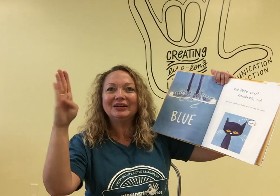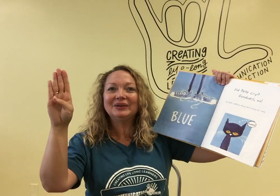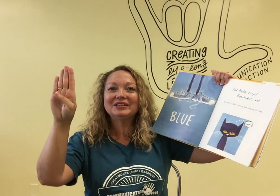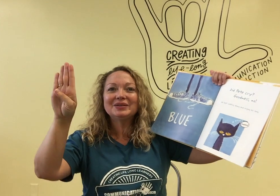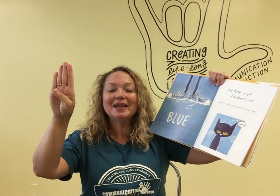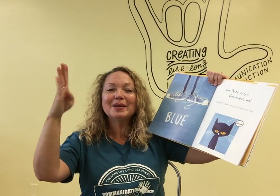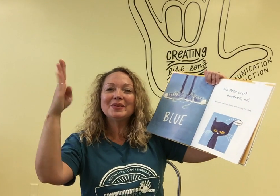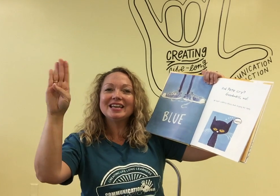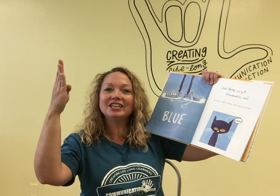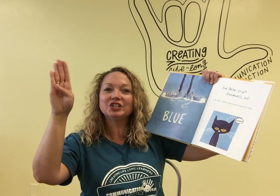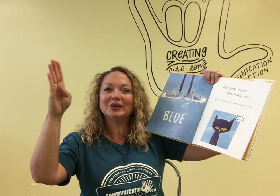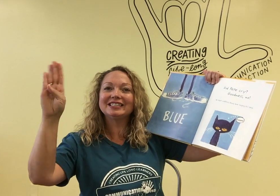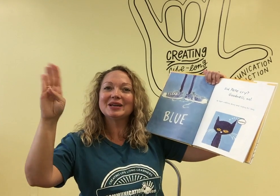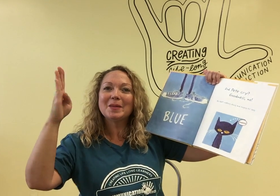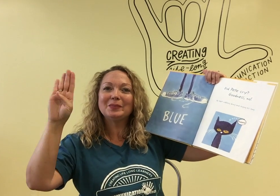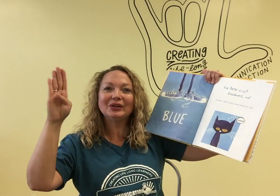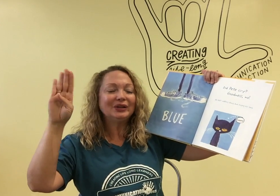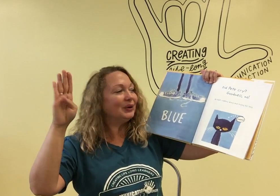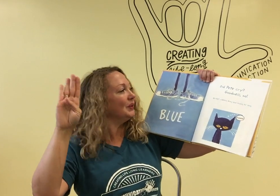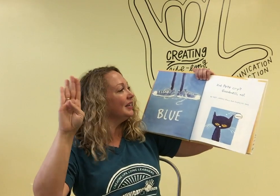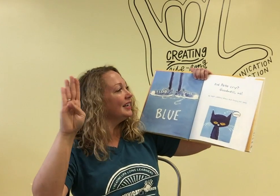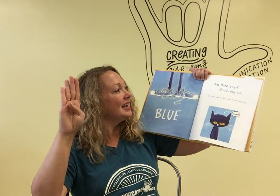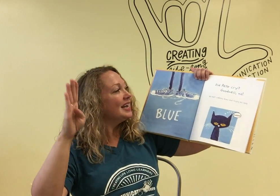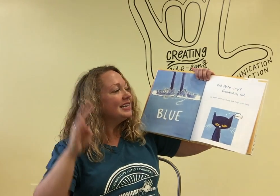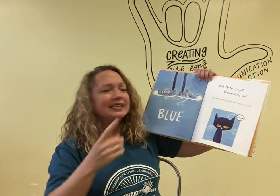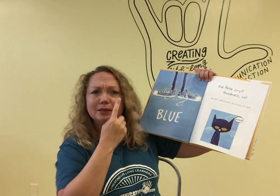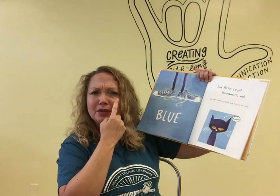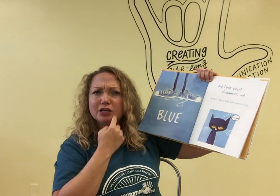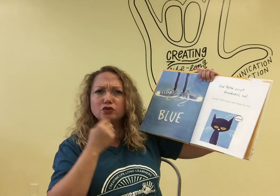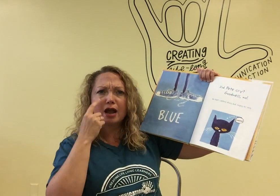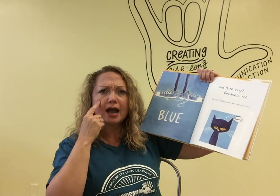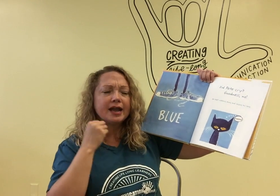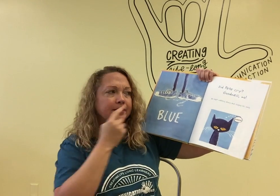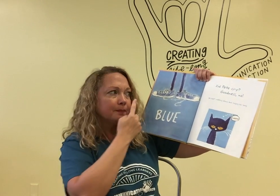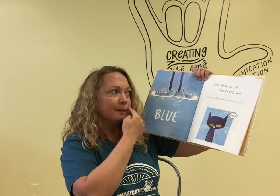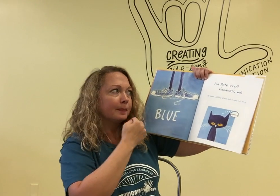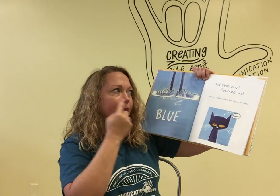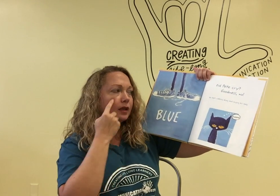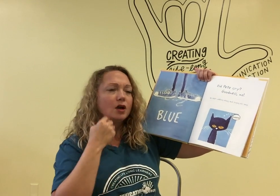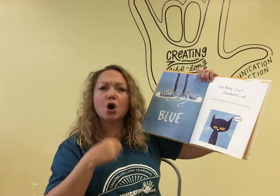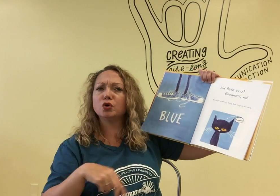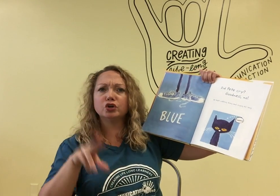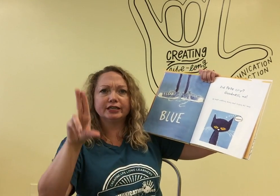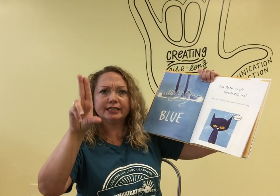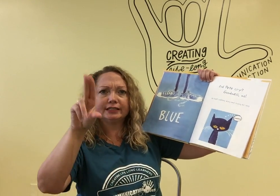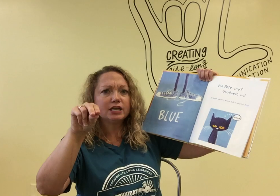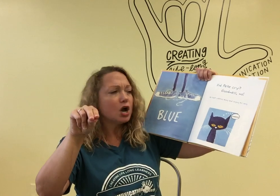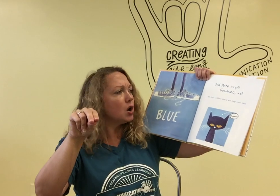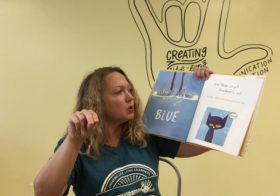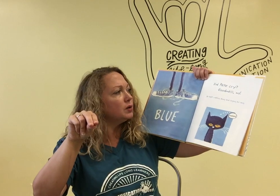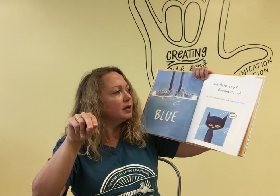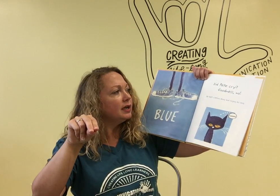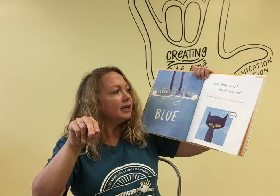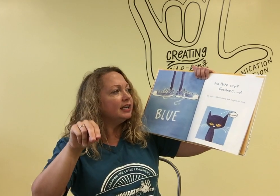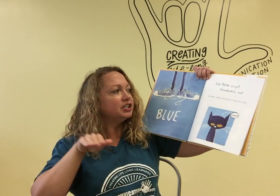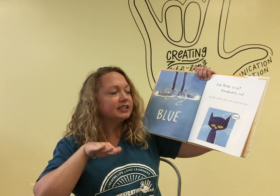Blue. So you make a B and you twist. Blue. Did Pete cry? Oh goodness, no. He just